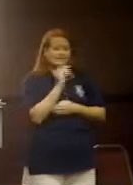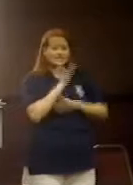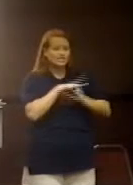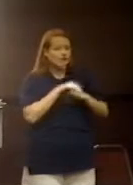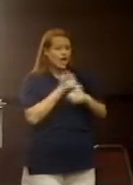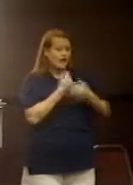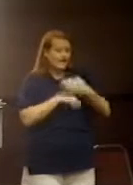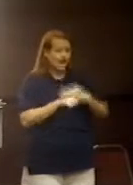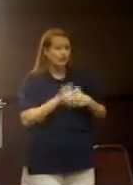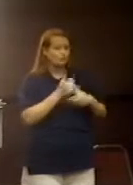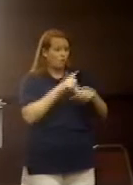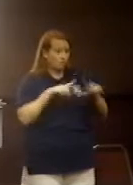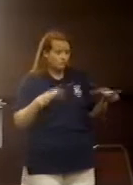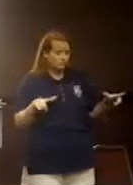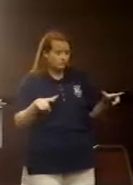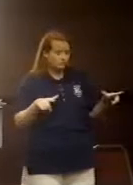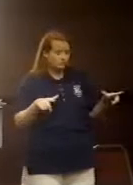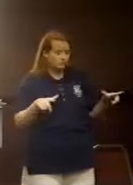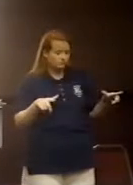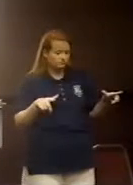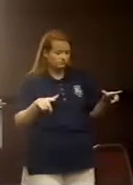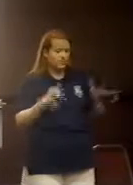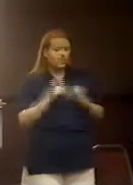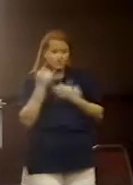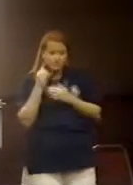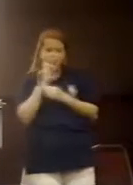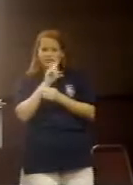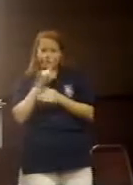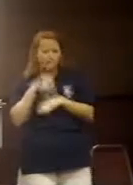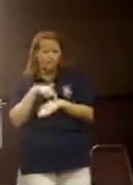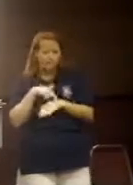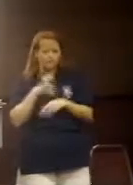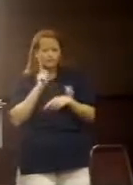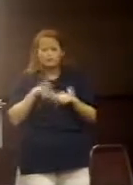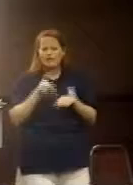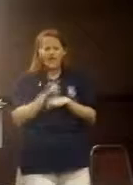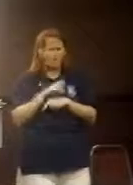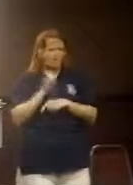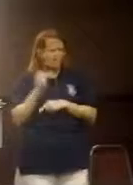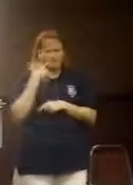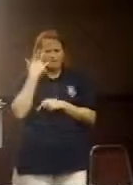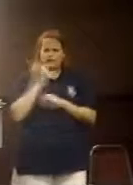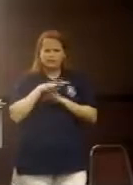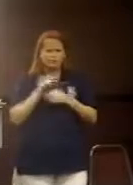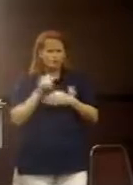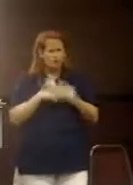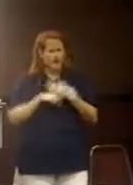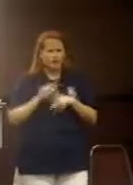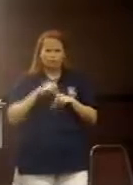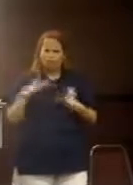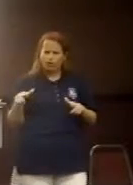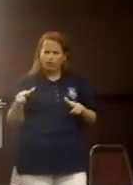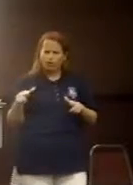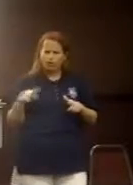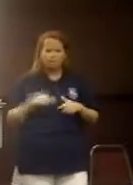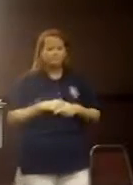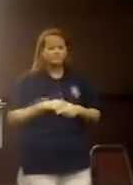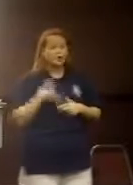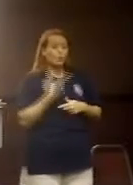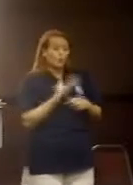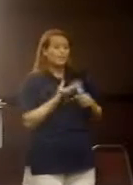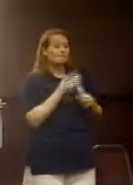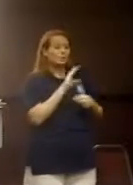not a natural language. And this comes up all the time. Well, you can't use C because it's not a natural language.